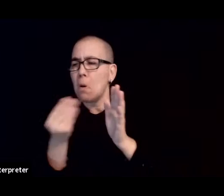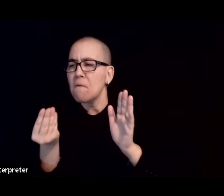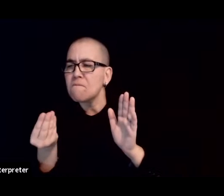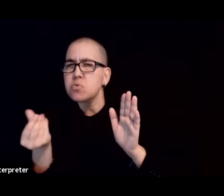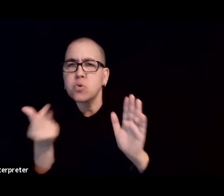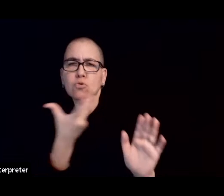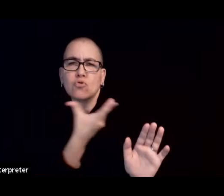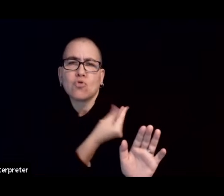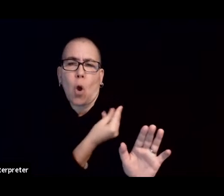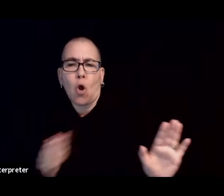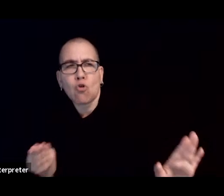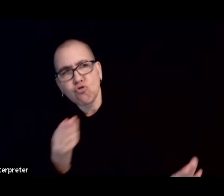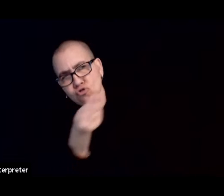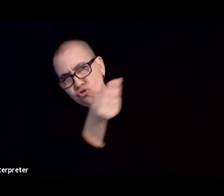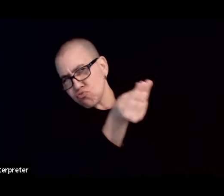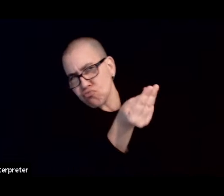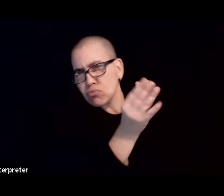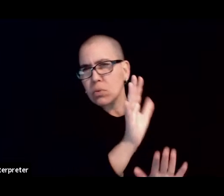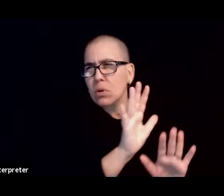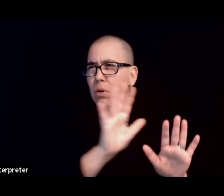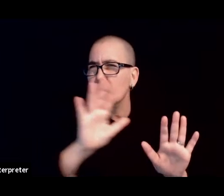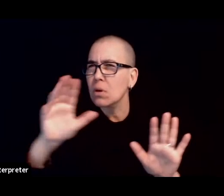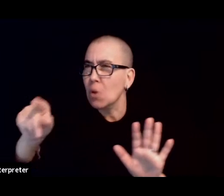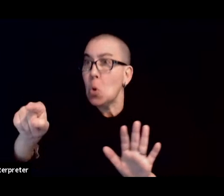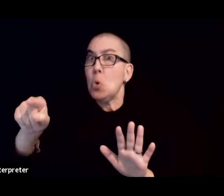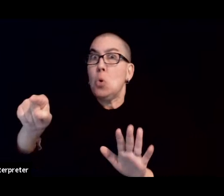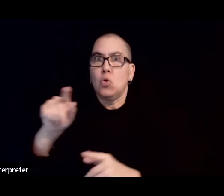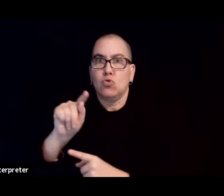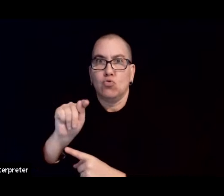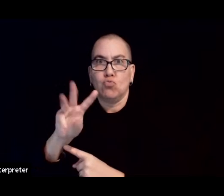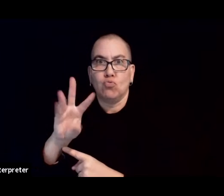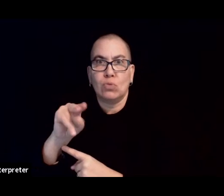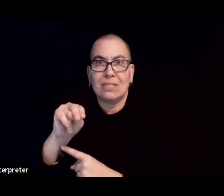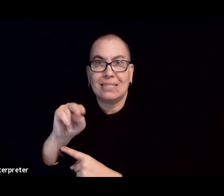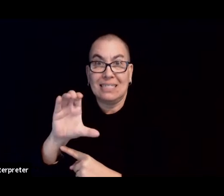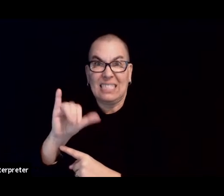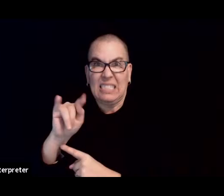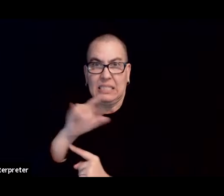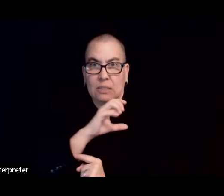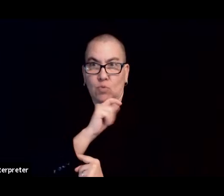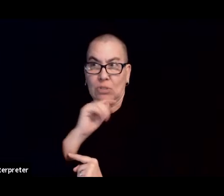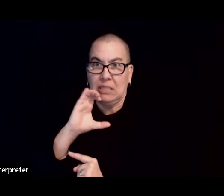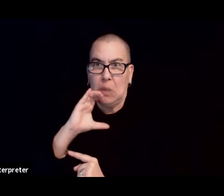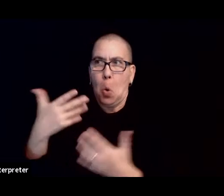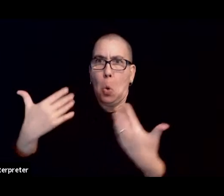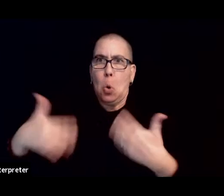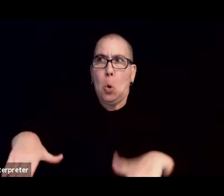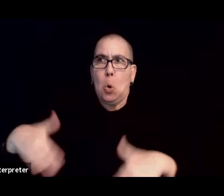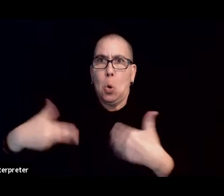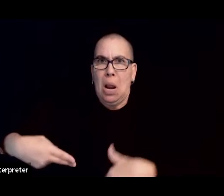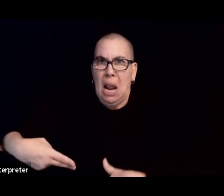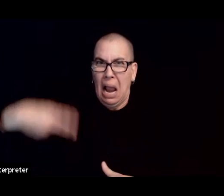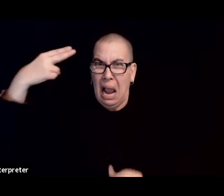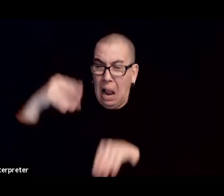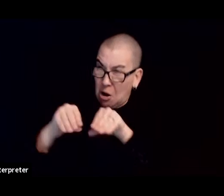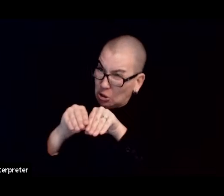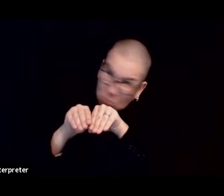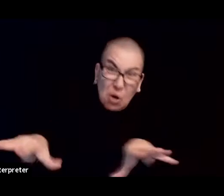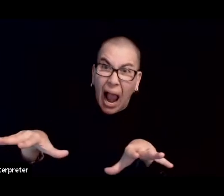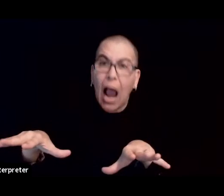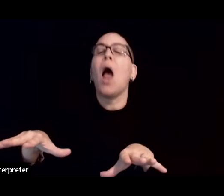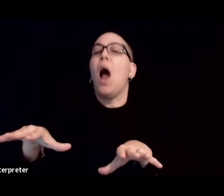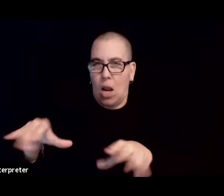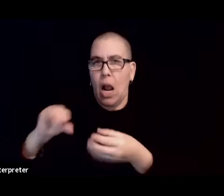dictate the last 15% of the allocation. I want to be clear, however, that while we're using the